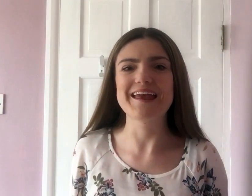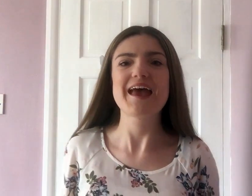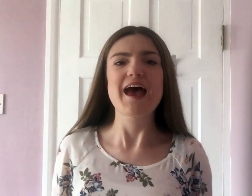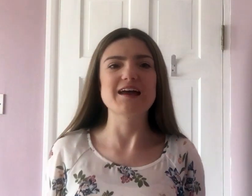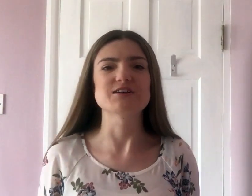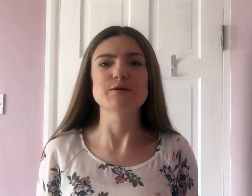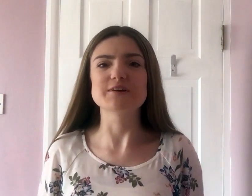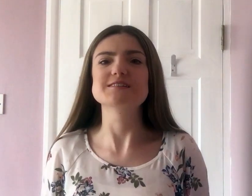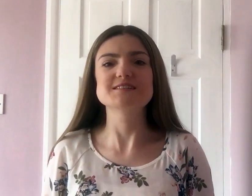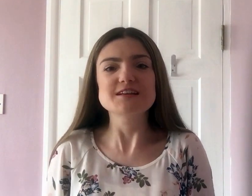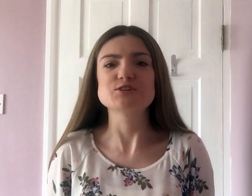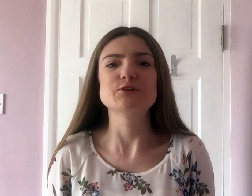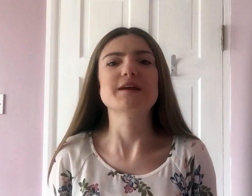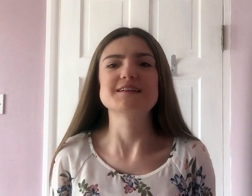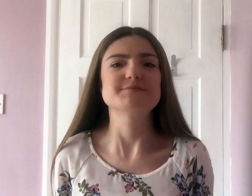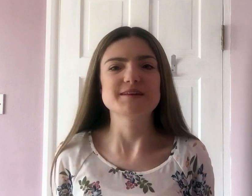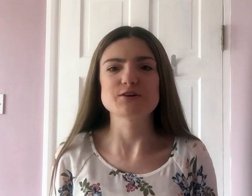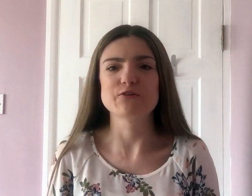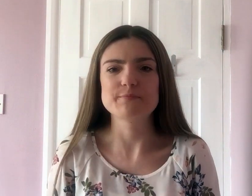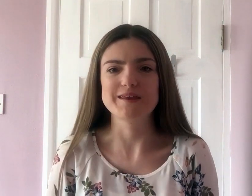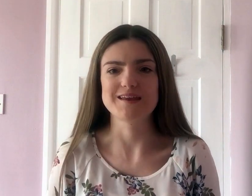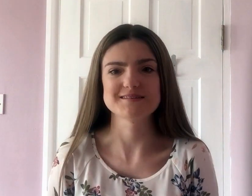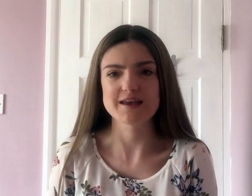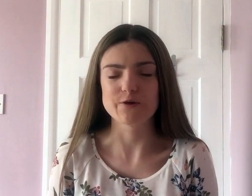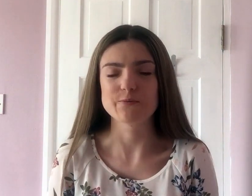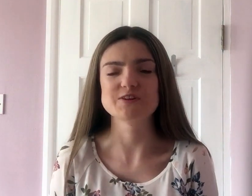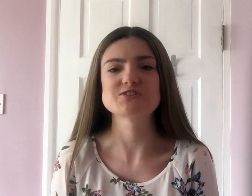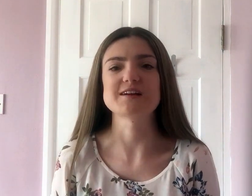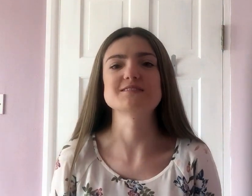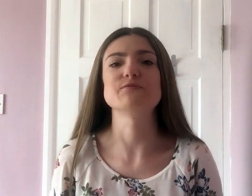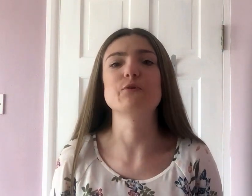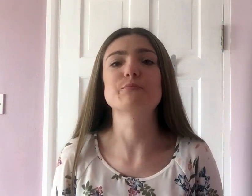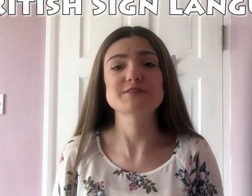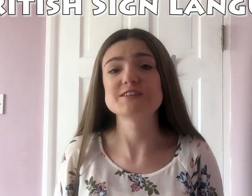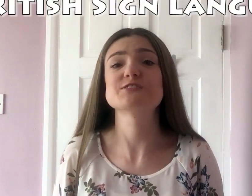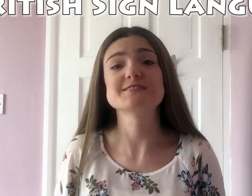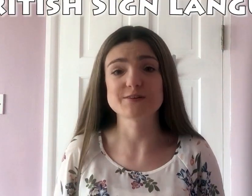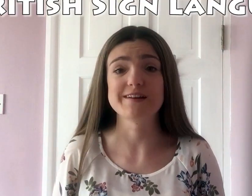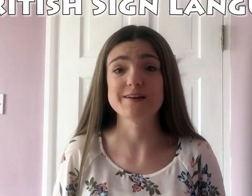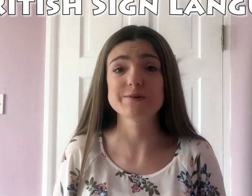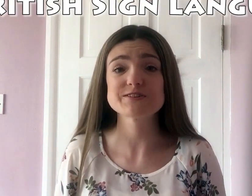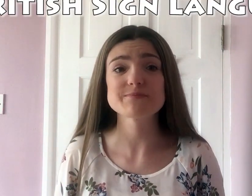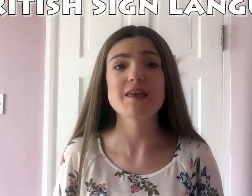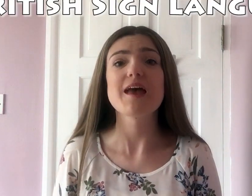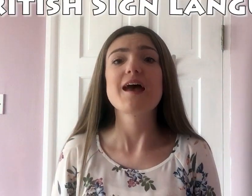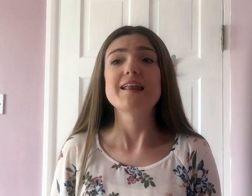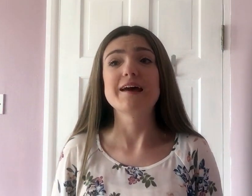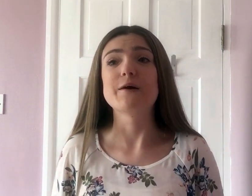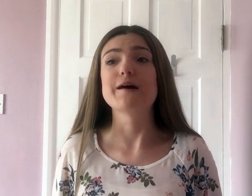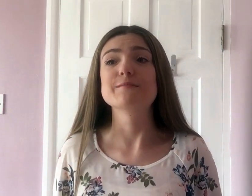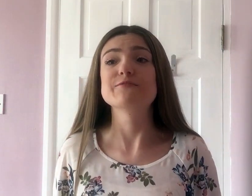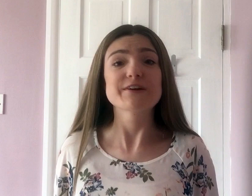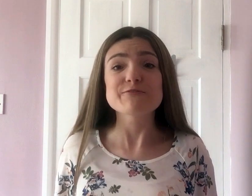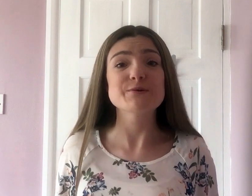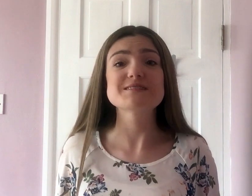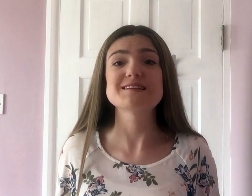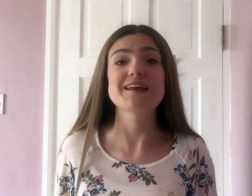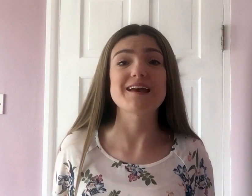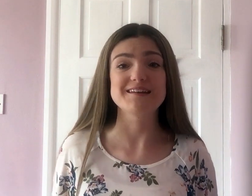Sinclair here, and I'm going to teach you a little bit of BSL, which stands for British Sign Language. Now, I'm very fluent in it, and it